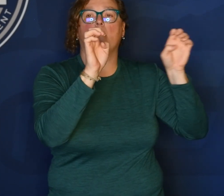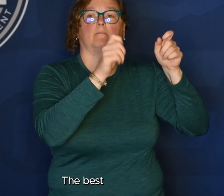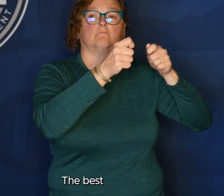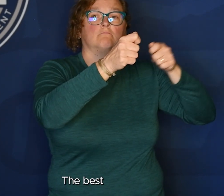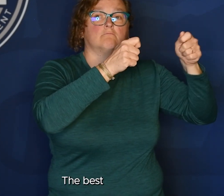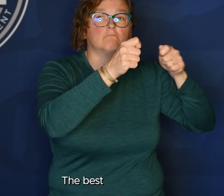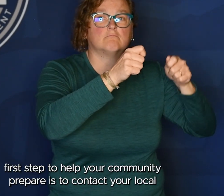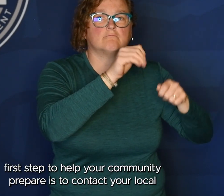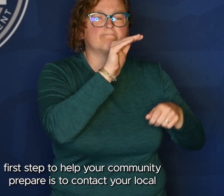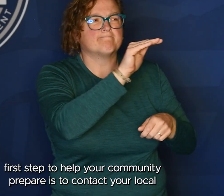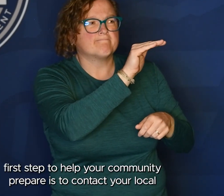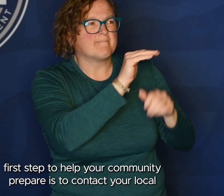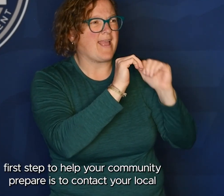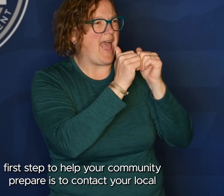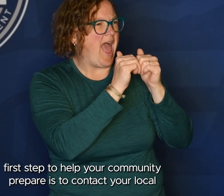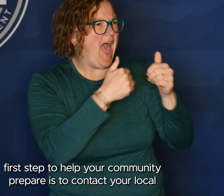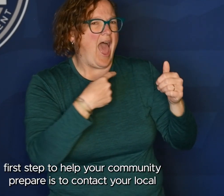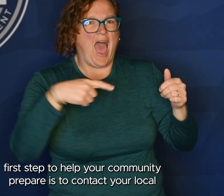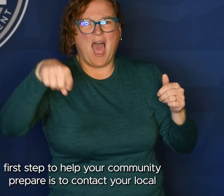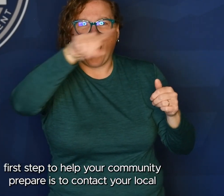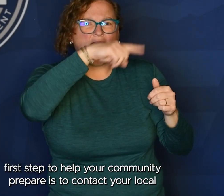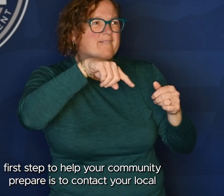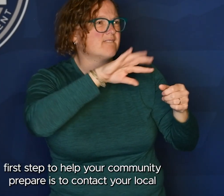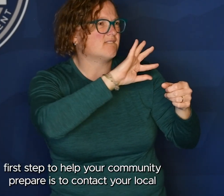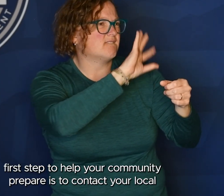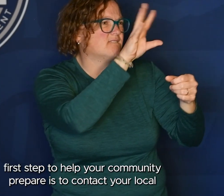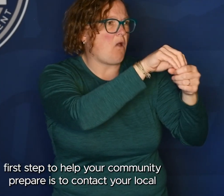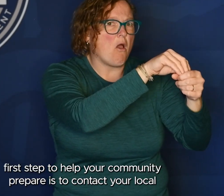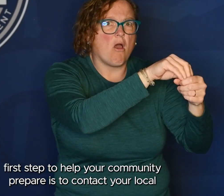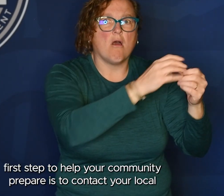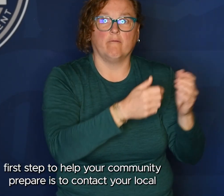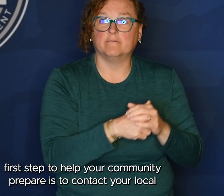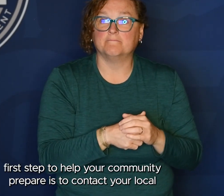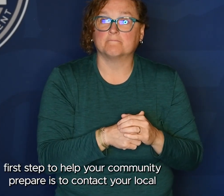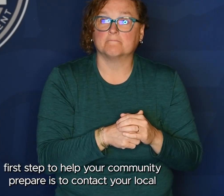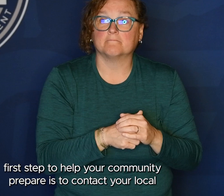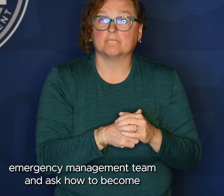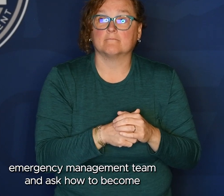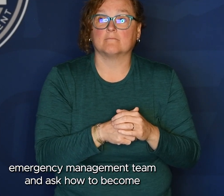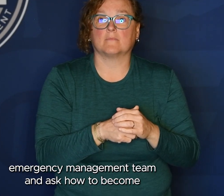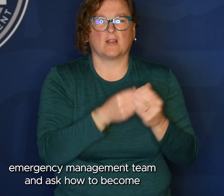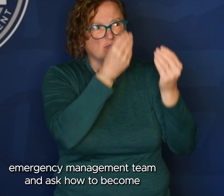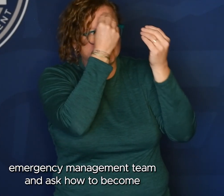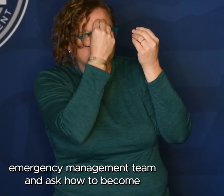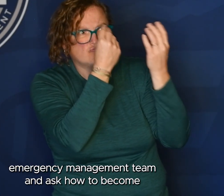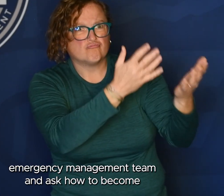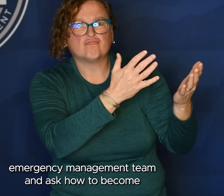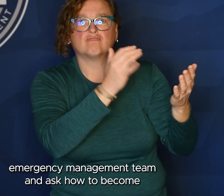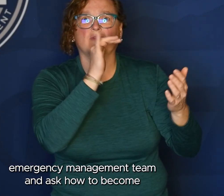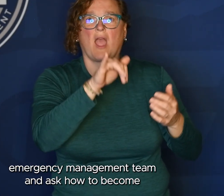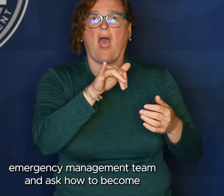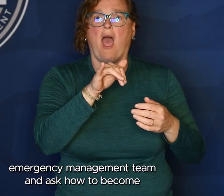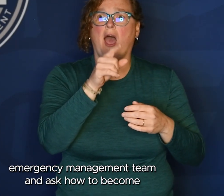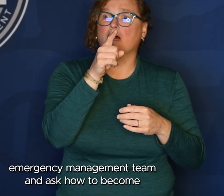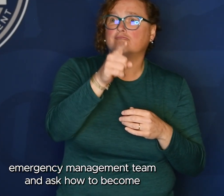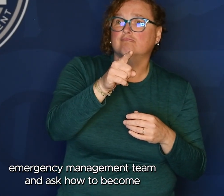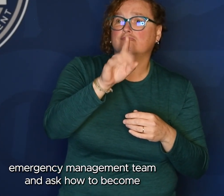The best first step to help your community prepare is to contact your local emergency management team and ask how to